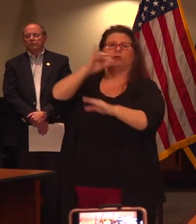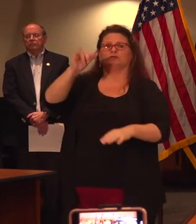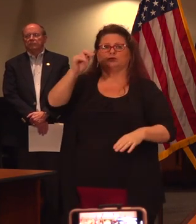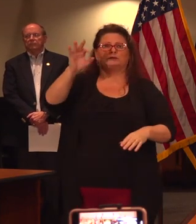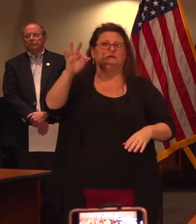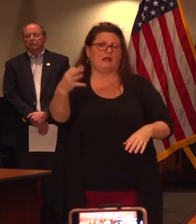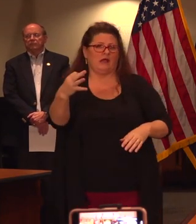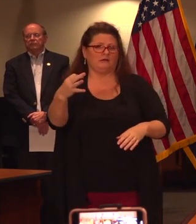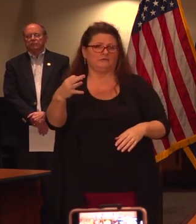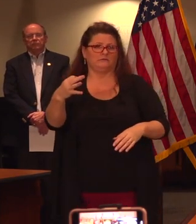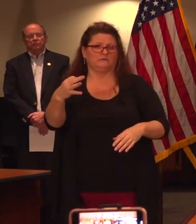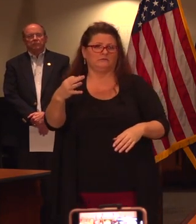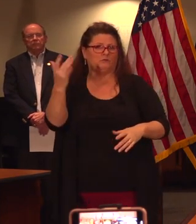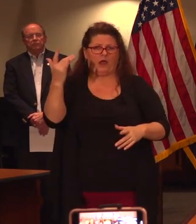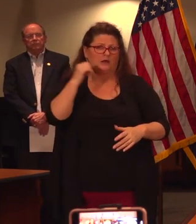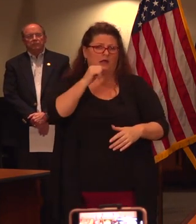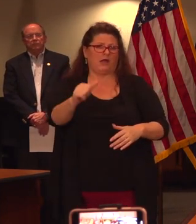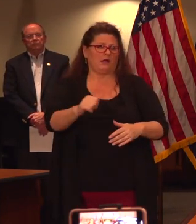ballot? Well,